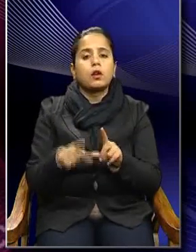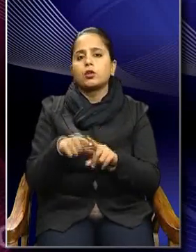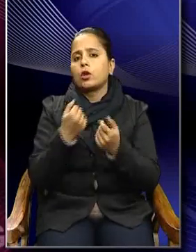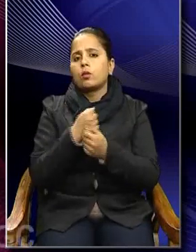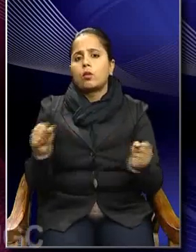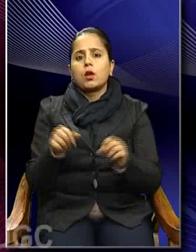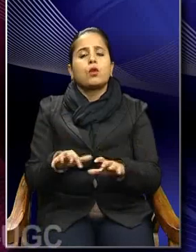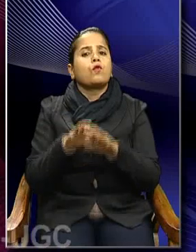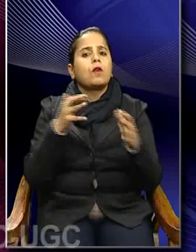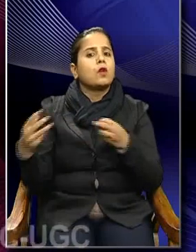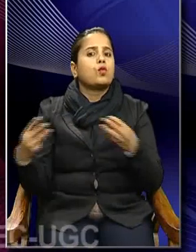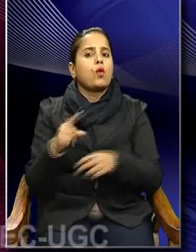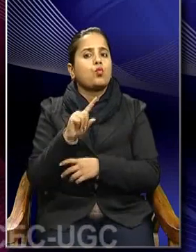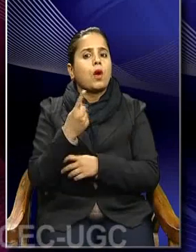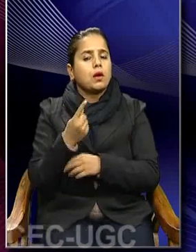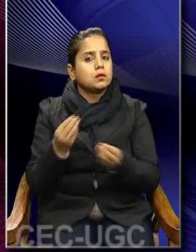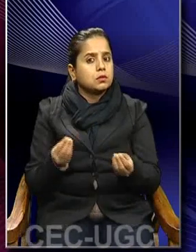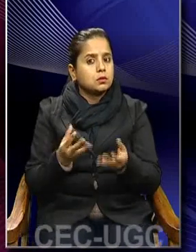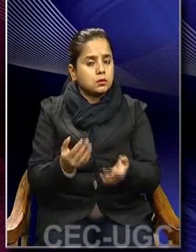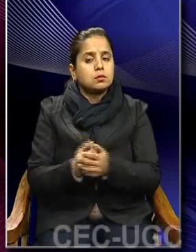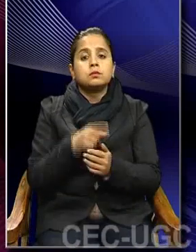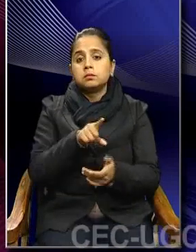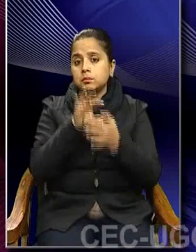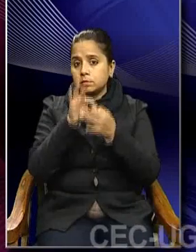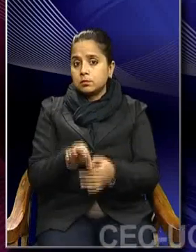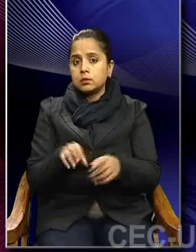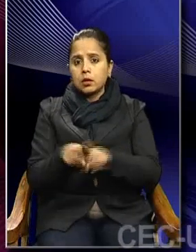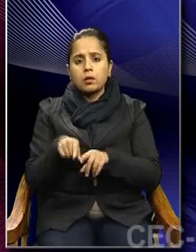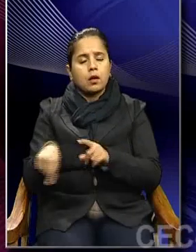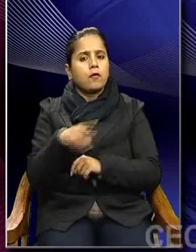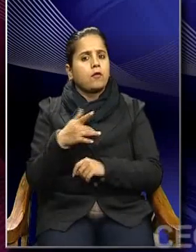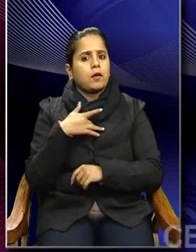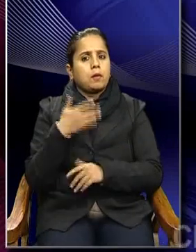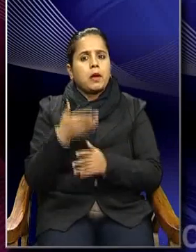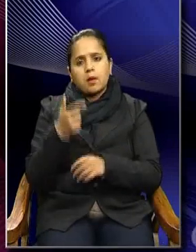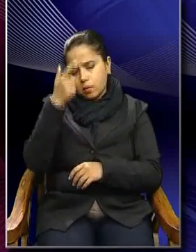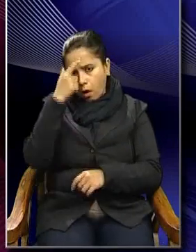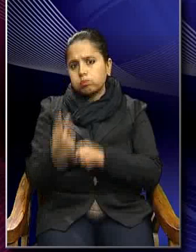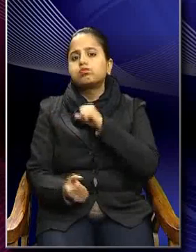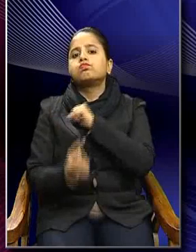World War I, beset with a sense of crisis,